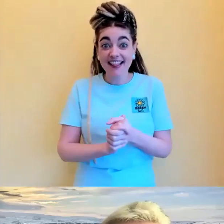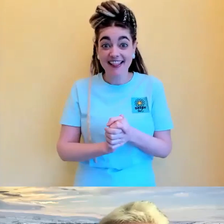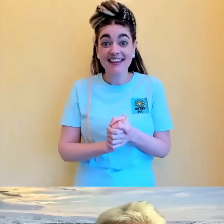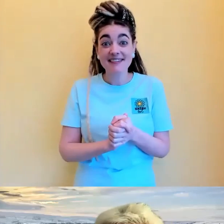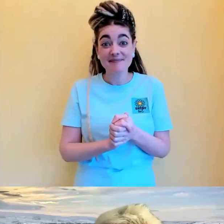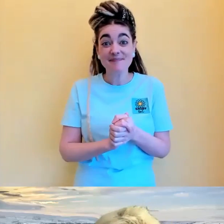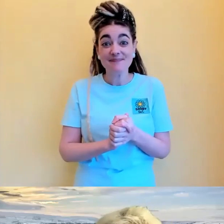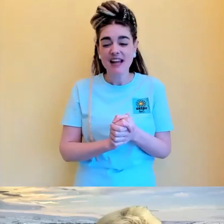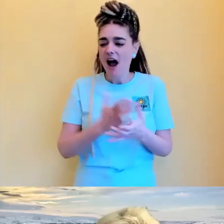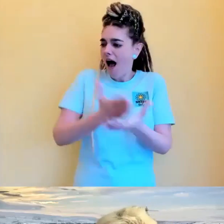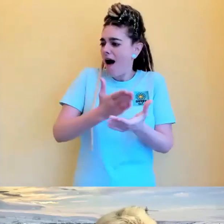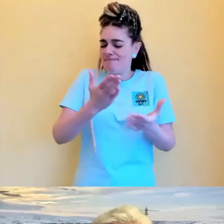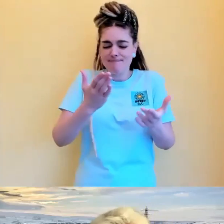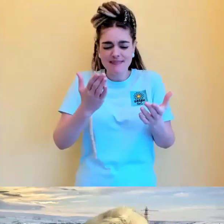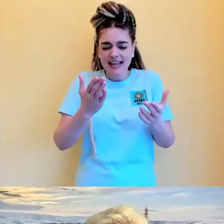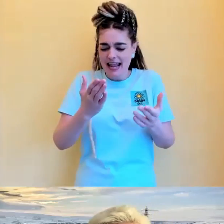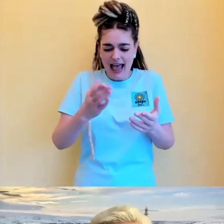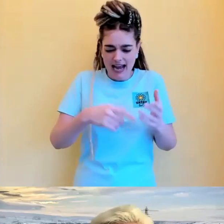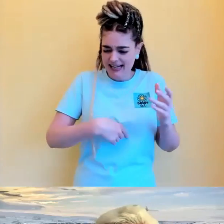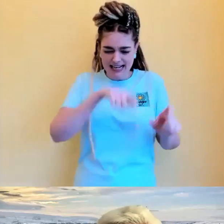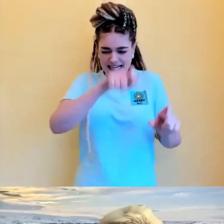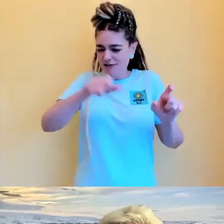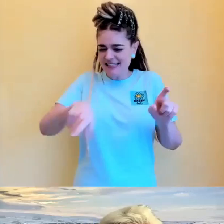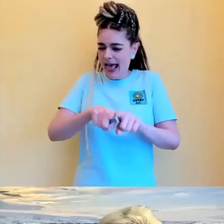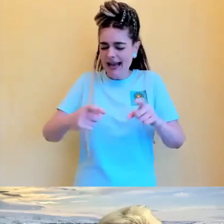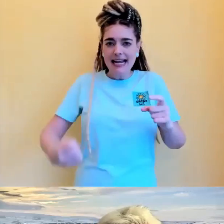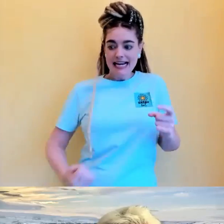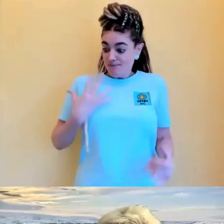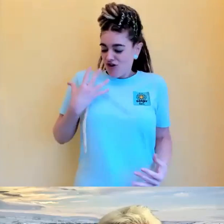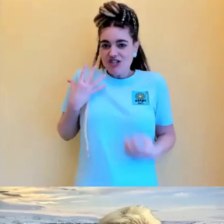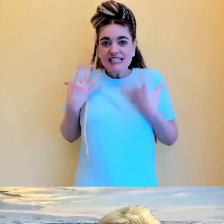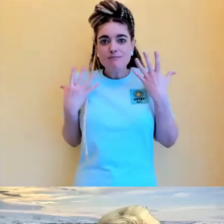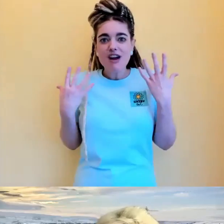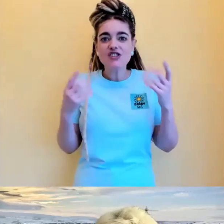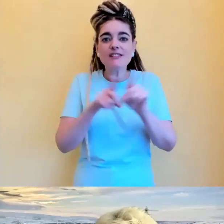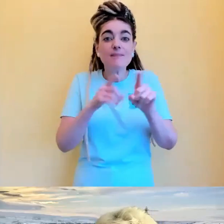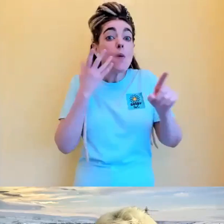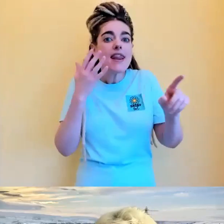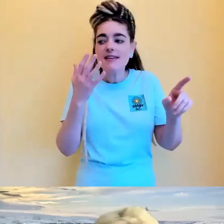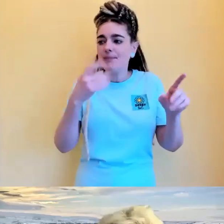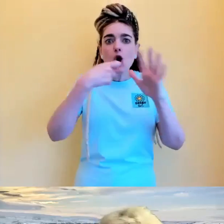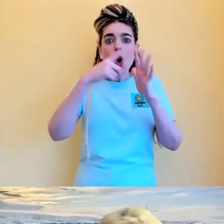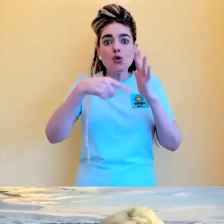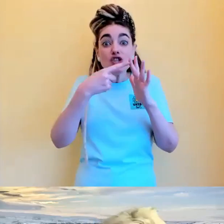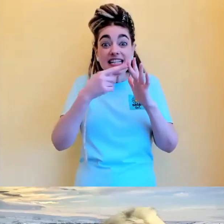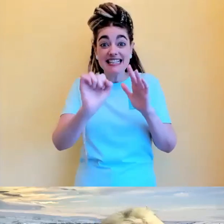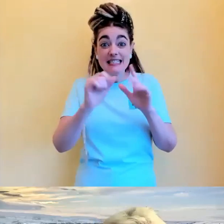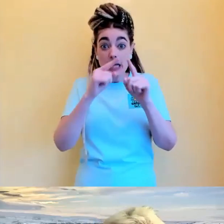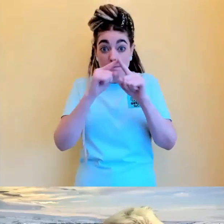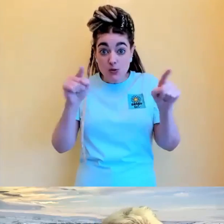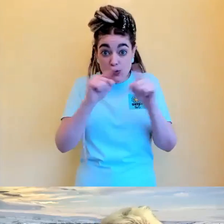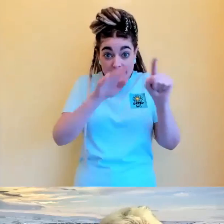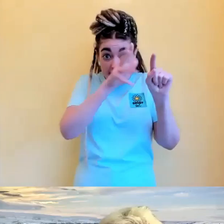trigger thinking around inspiration, especially when I'm looking at Koji scores, because they're quite wild. I